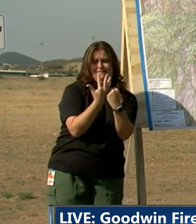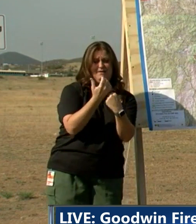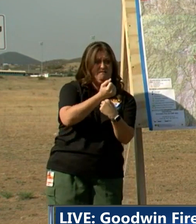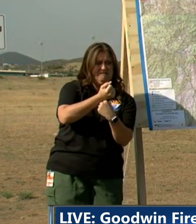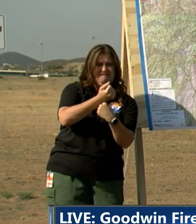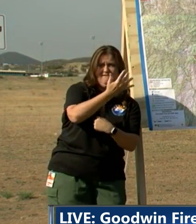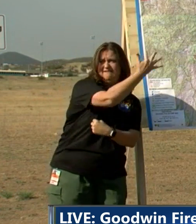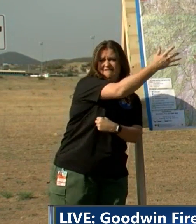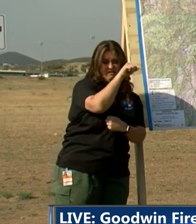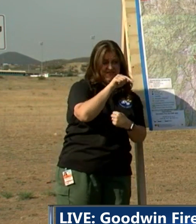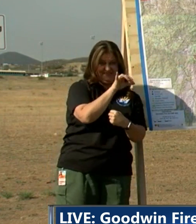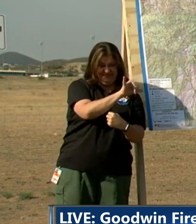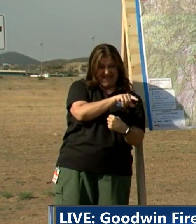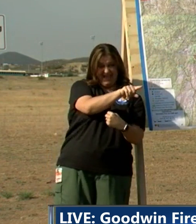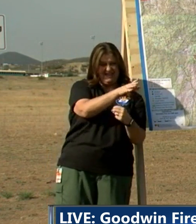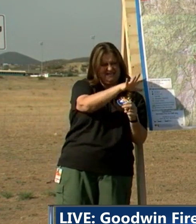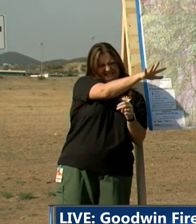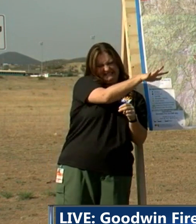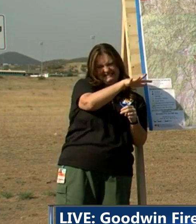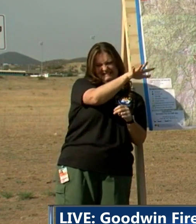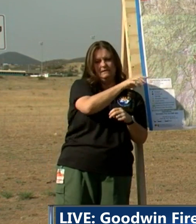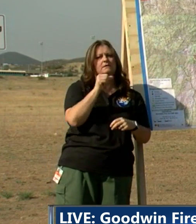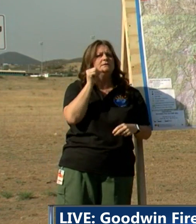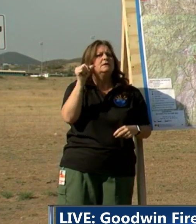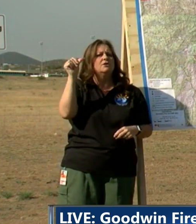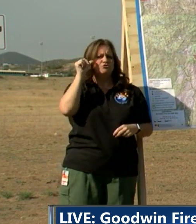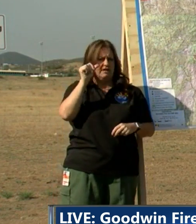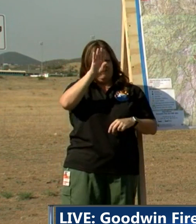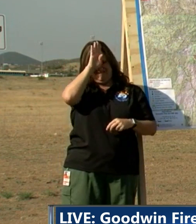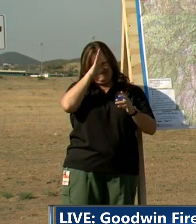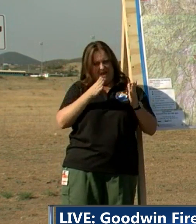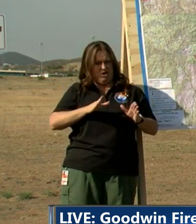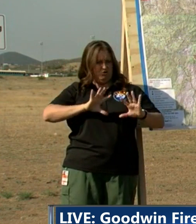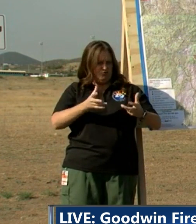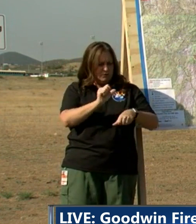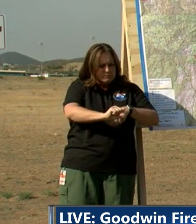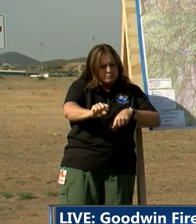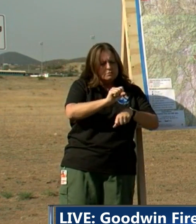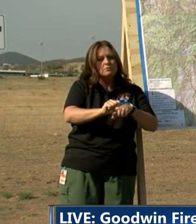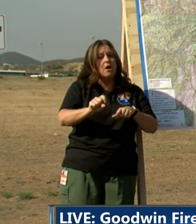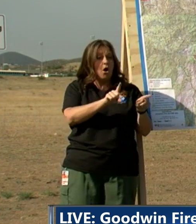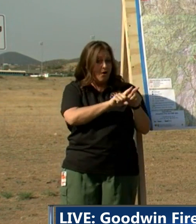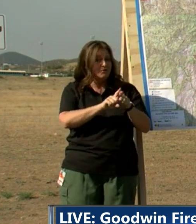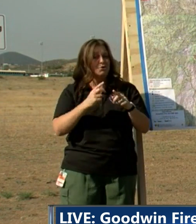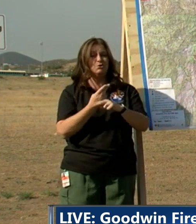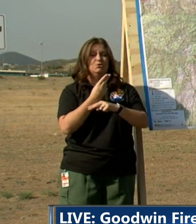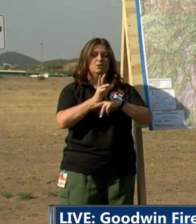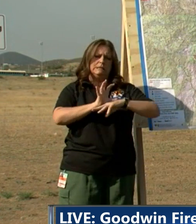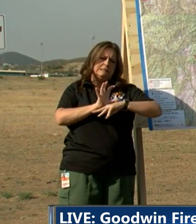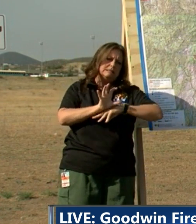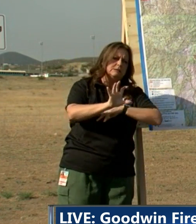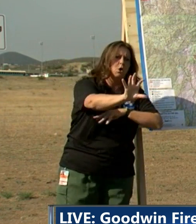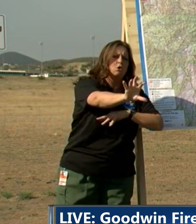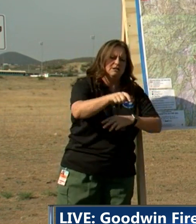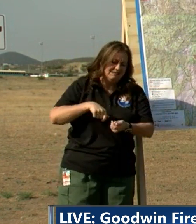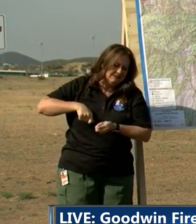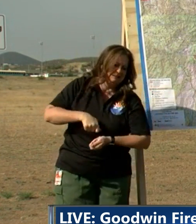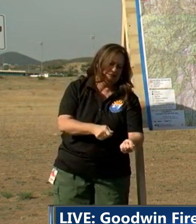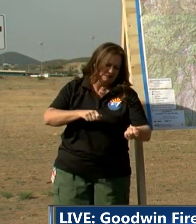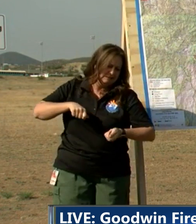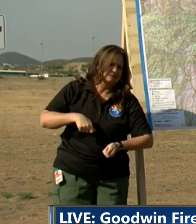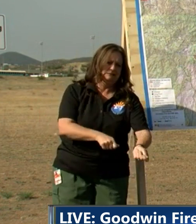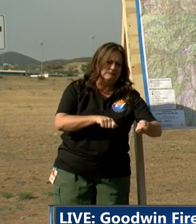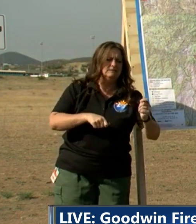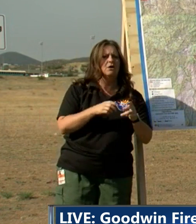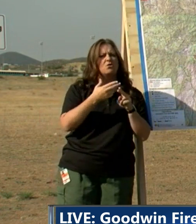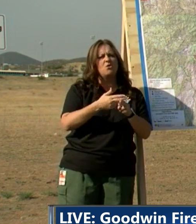to that direction. Yesterday crews were able to get in there and get dozer line, hand line, and cold trail. And what I mean